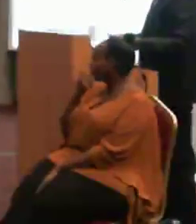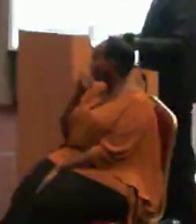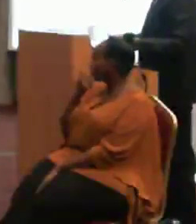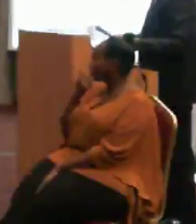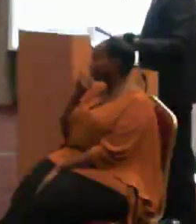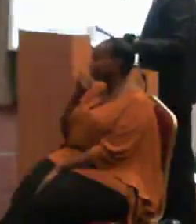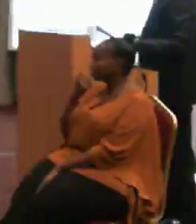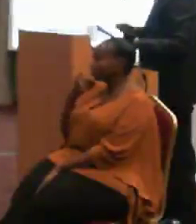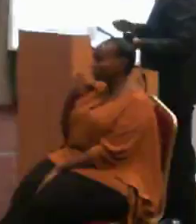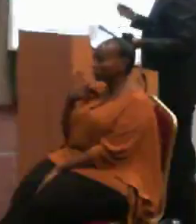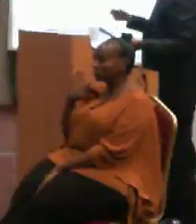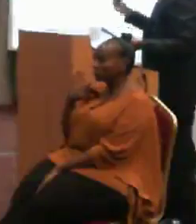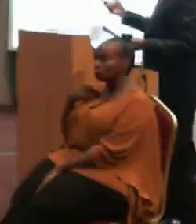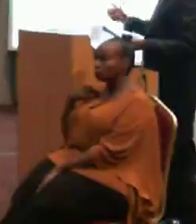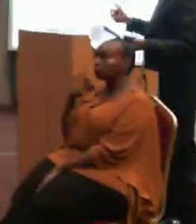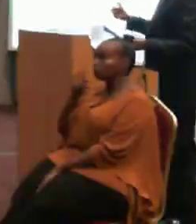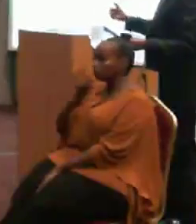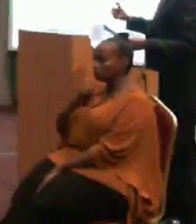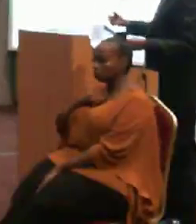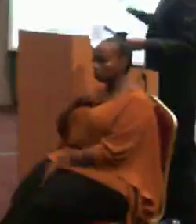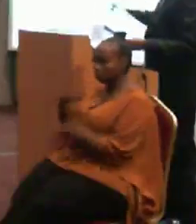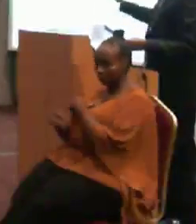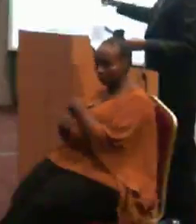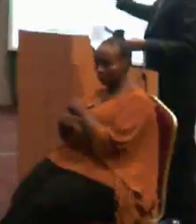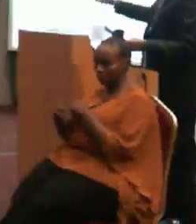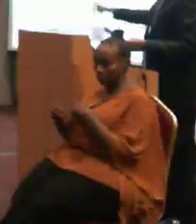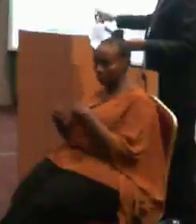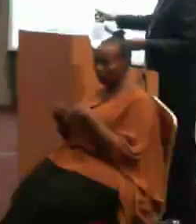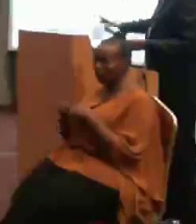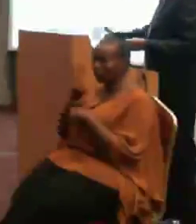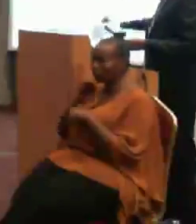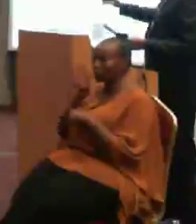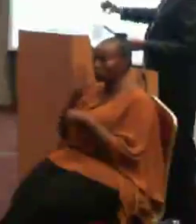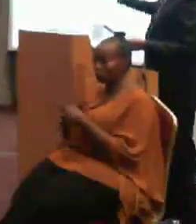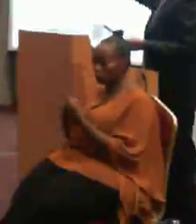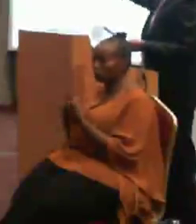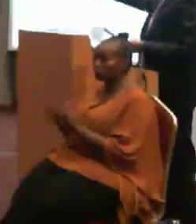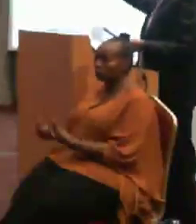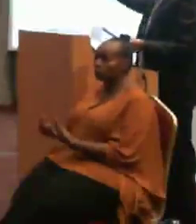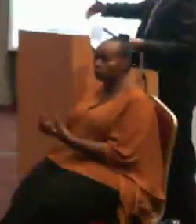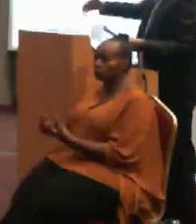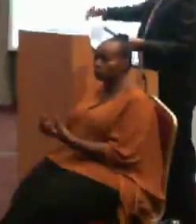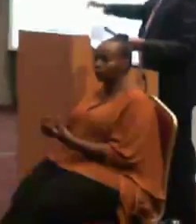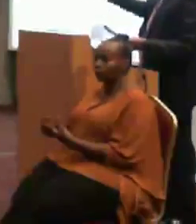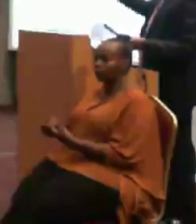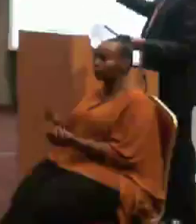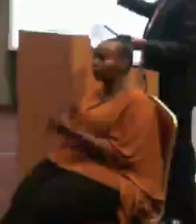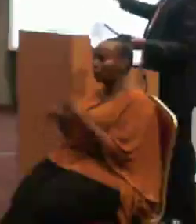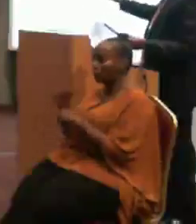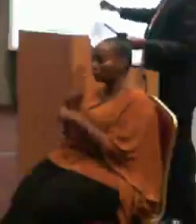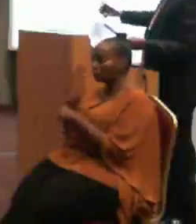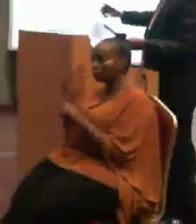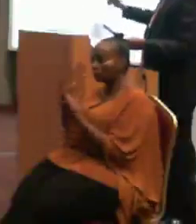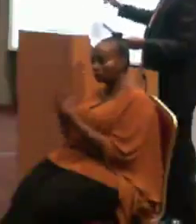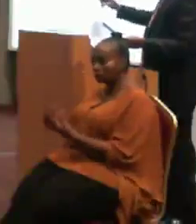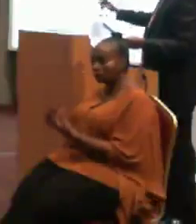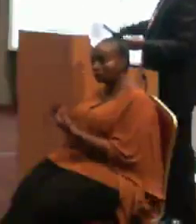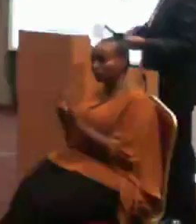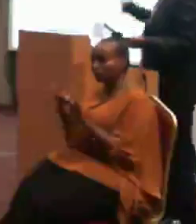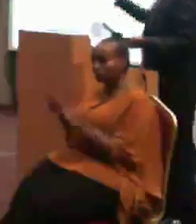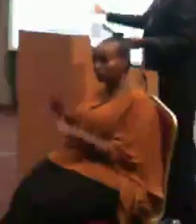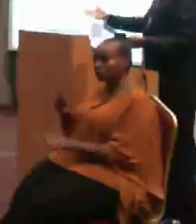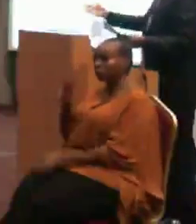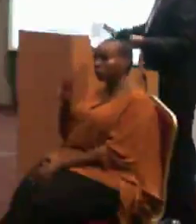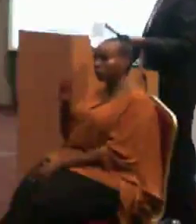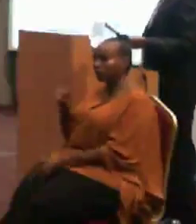if it is criminal. It is certainly at the point that I made, is annually we do that. So if Last year we did it with the 2018 bond that